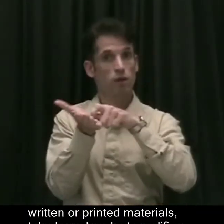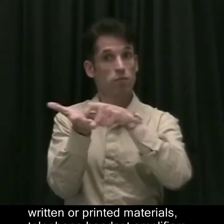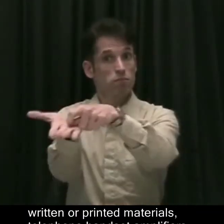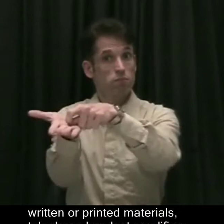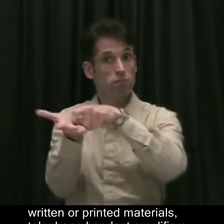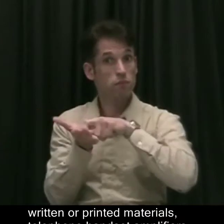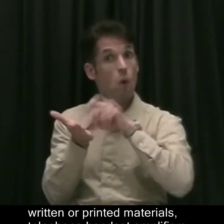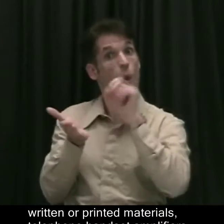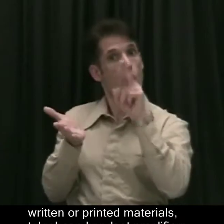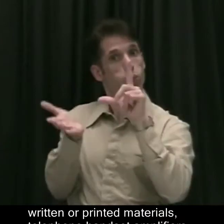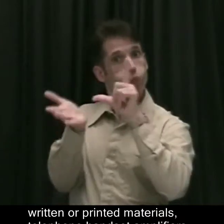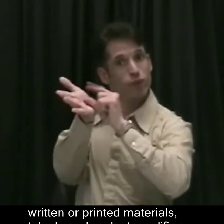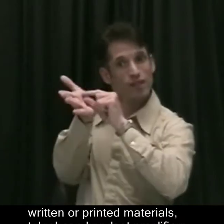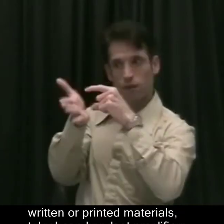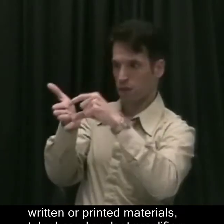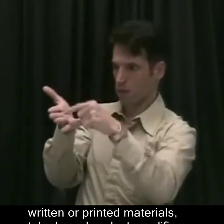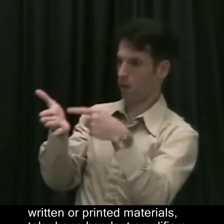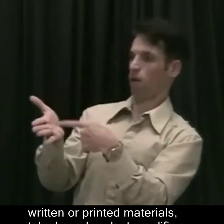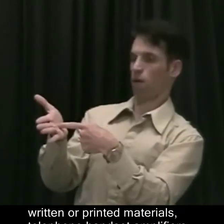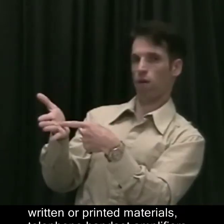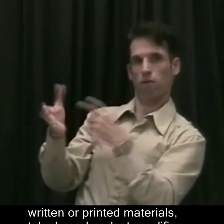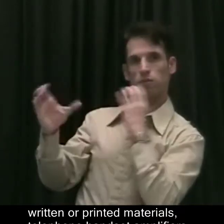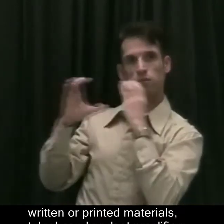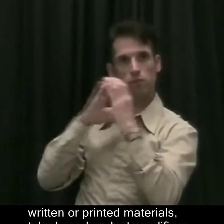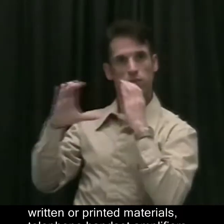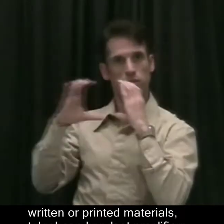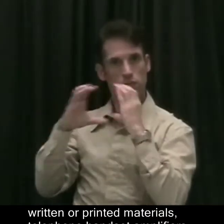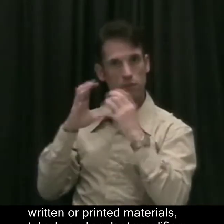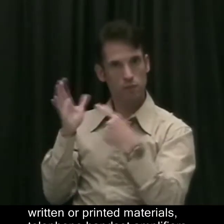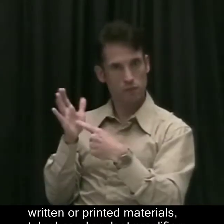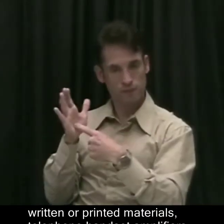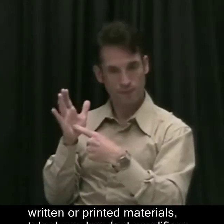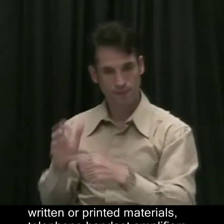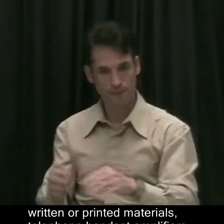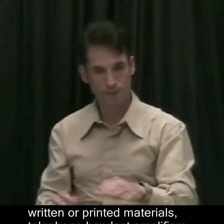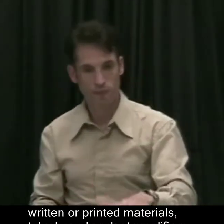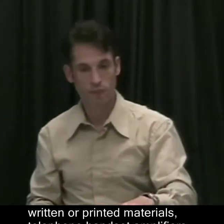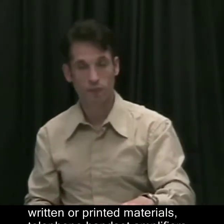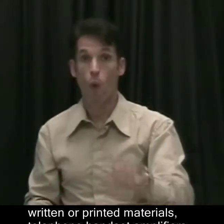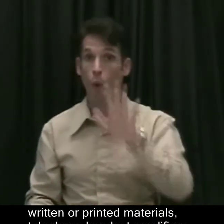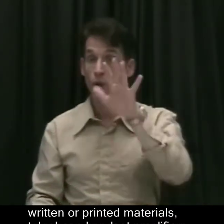written or printed materials, telephone handset amplifiers,